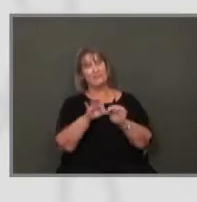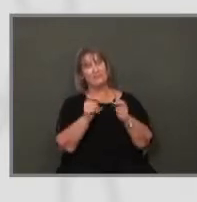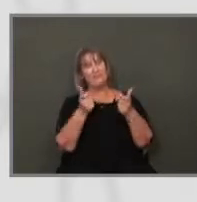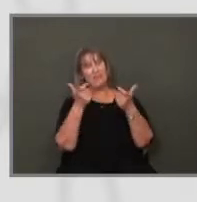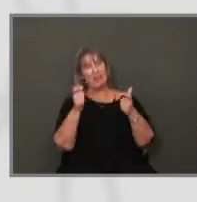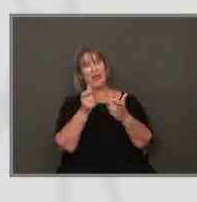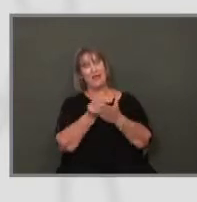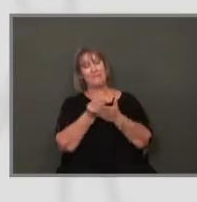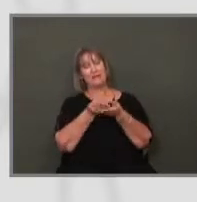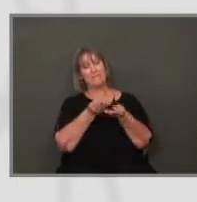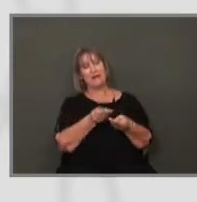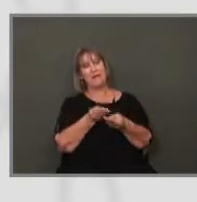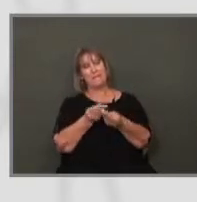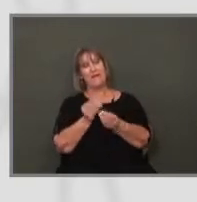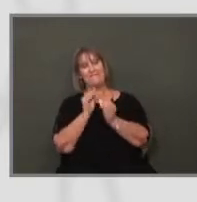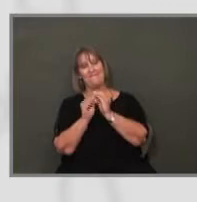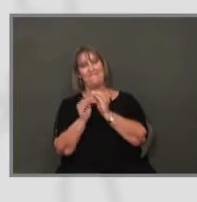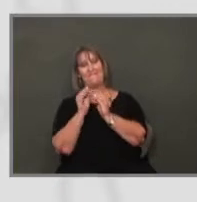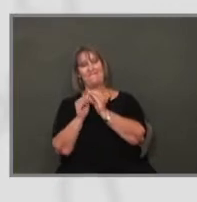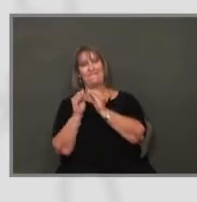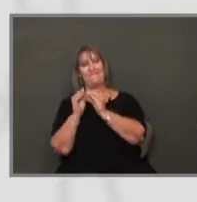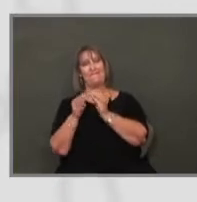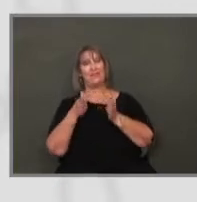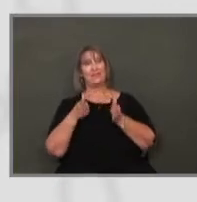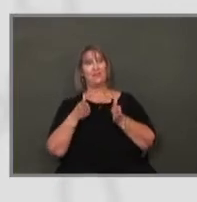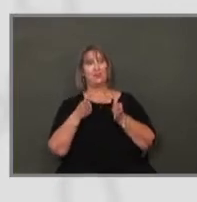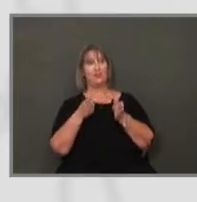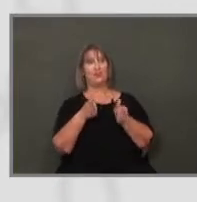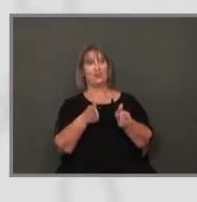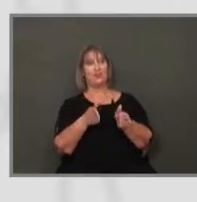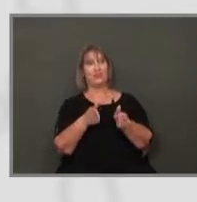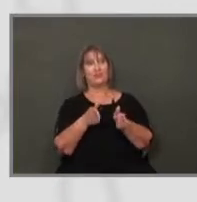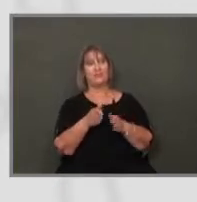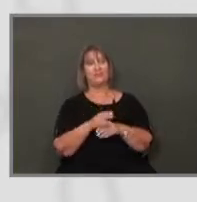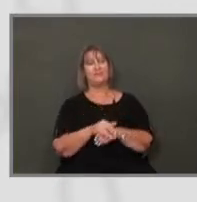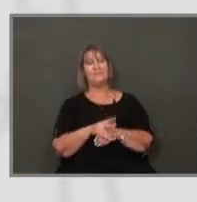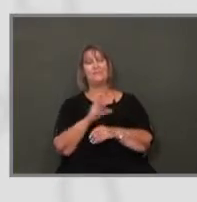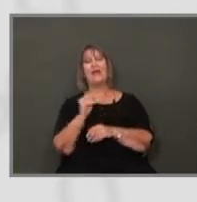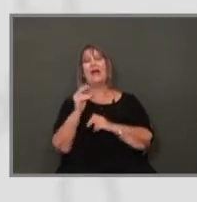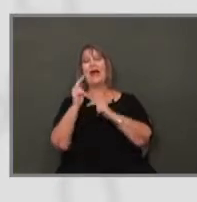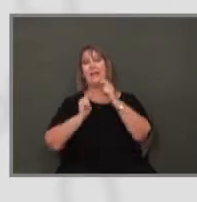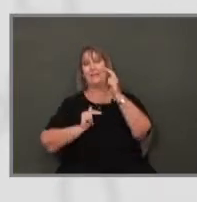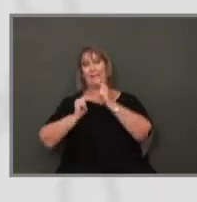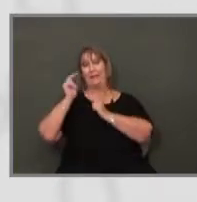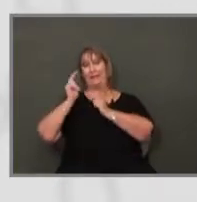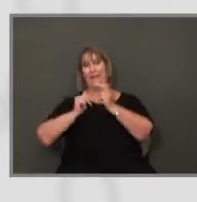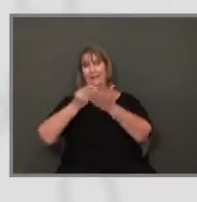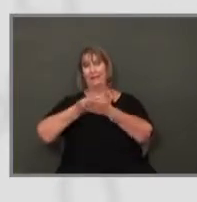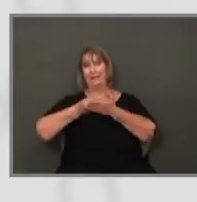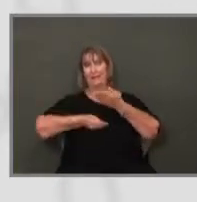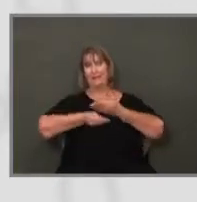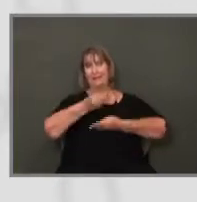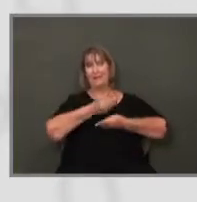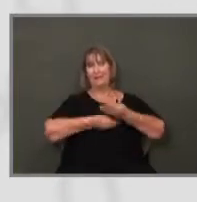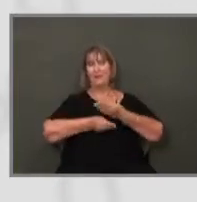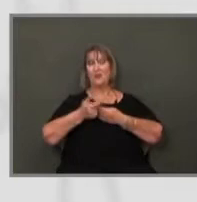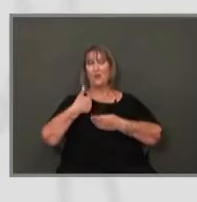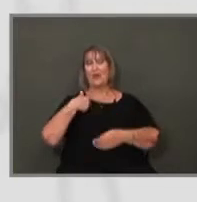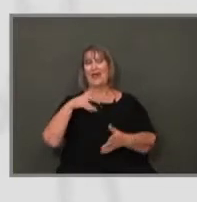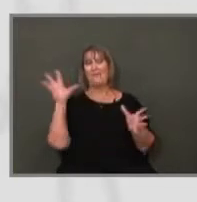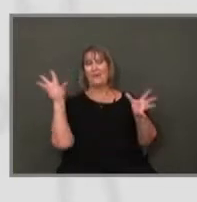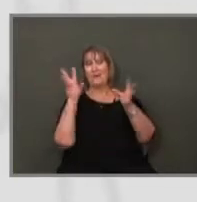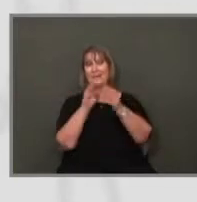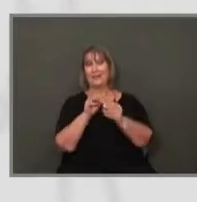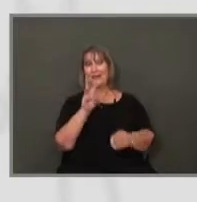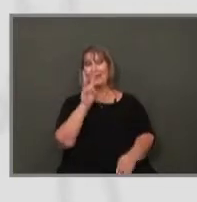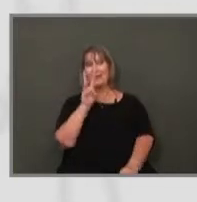continue all of our street work. And the capital budget that we show council, you have $641 million